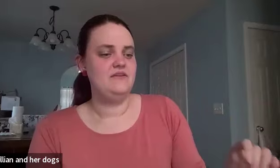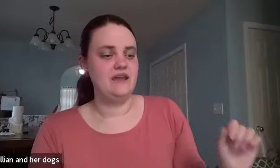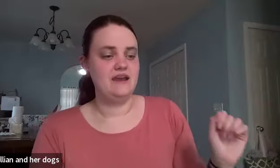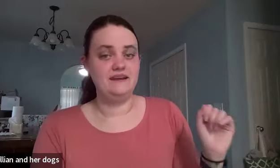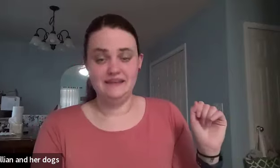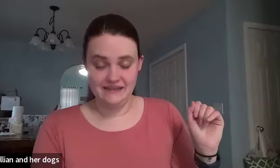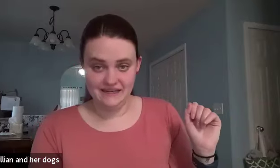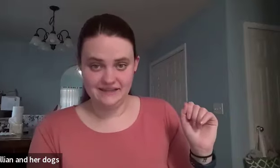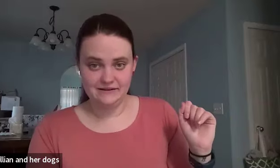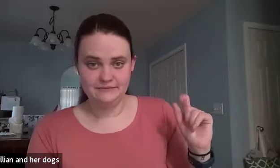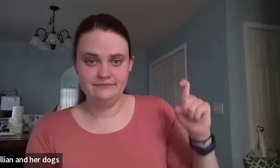then we had need.